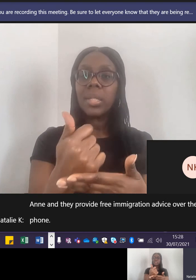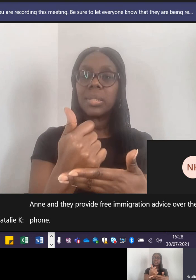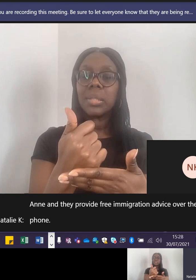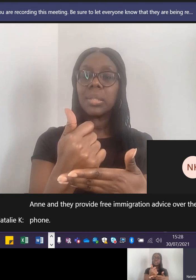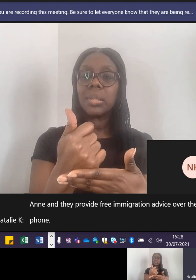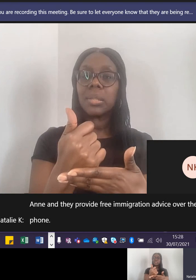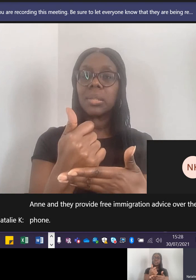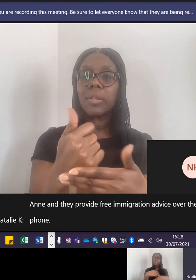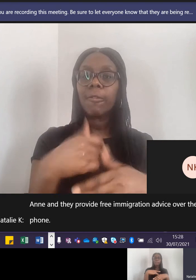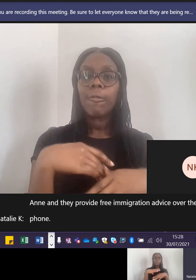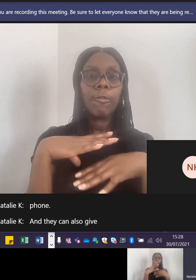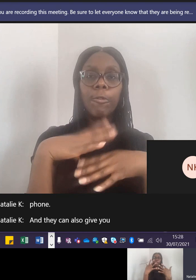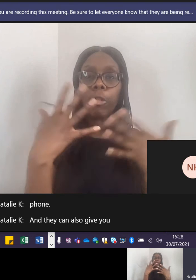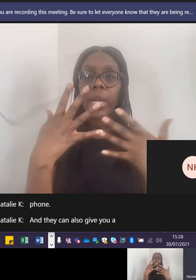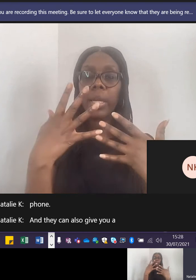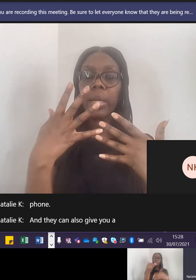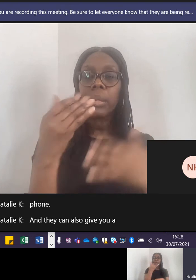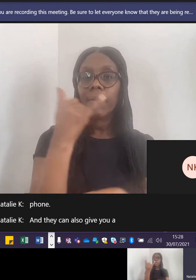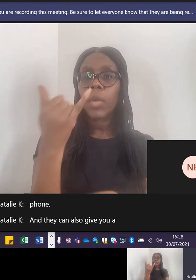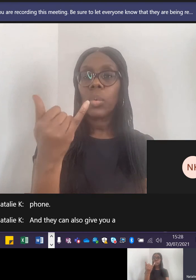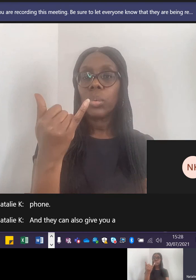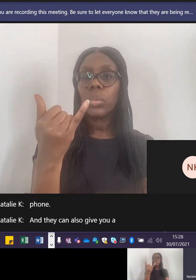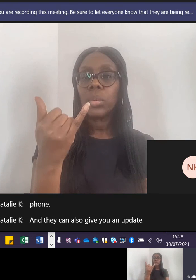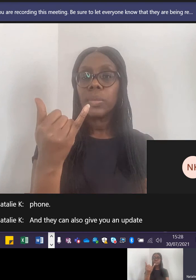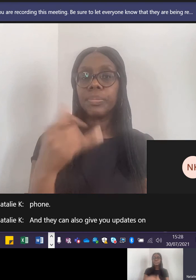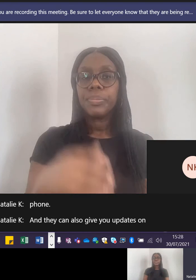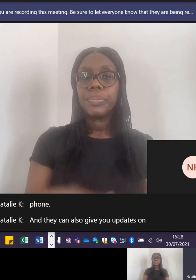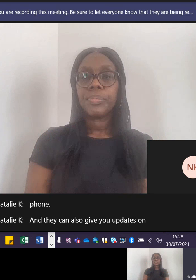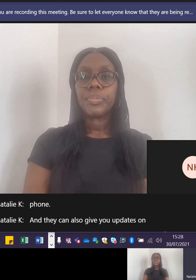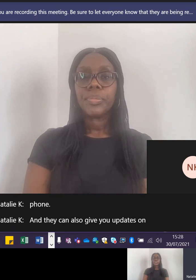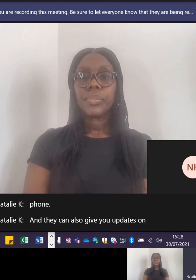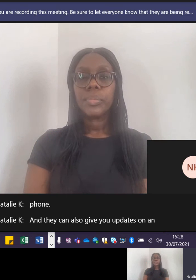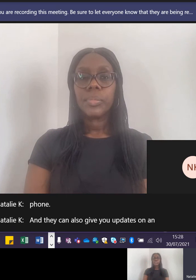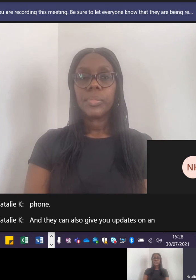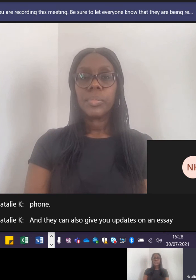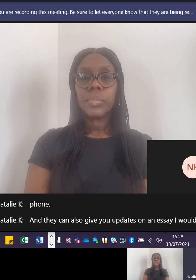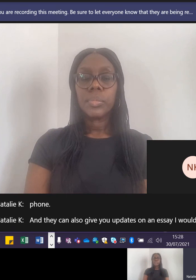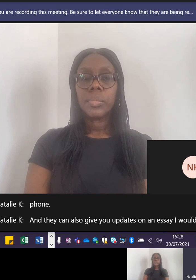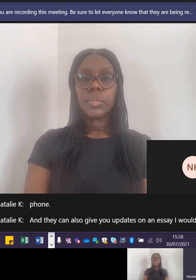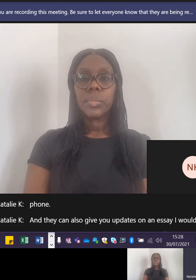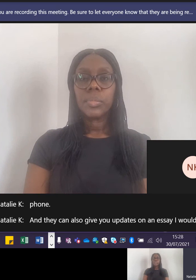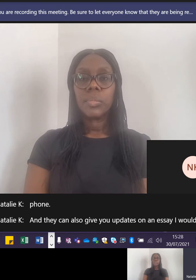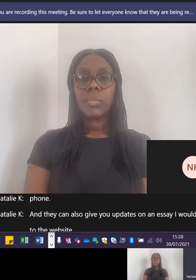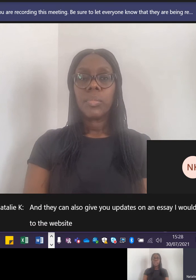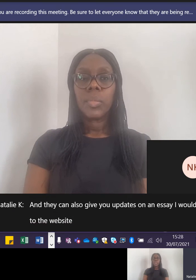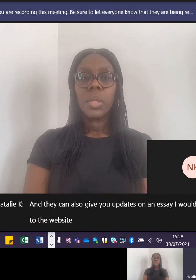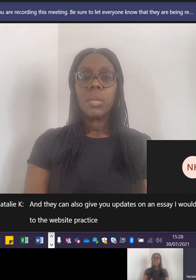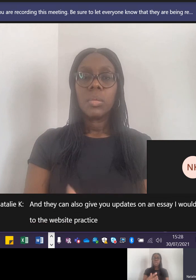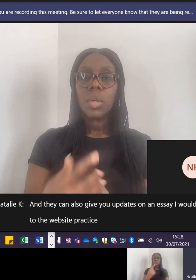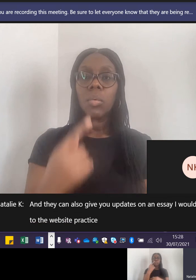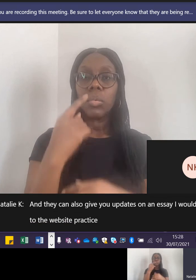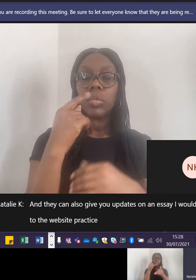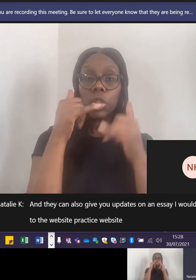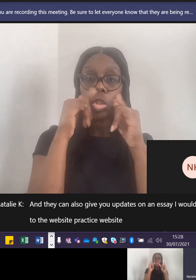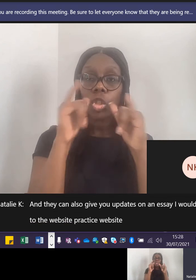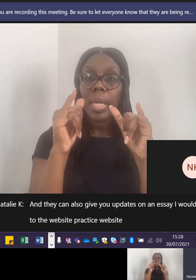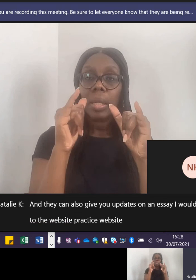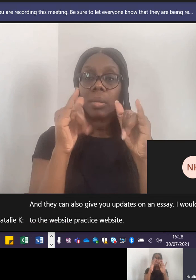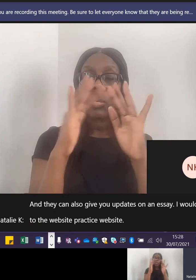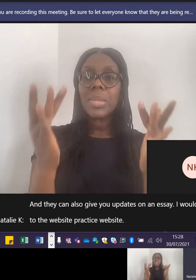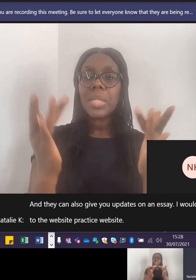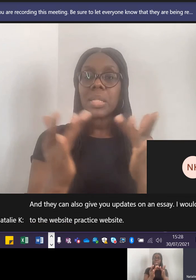And they can also give you updates on, I would go to the website, Praxis website,